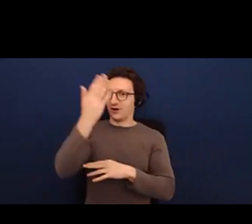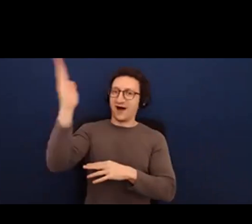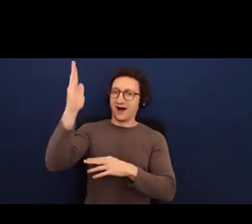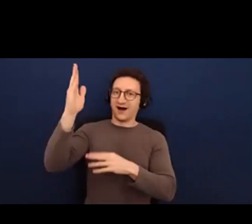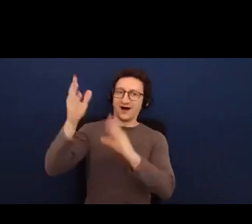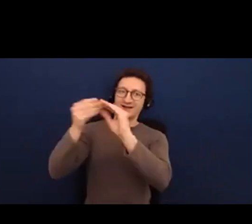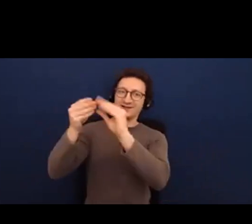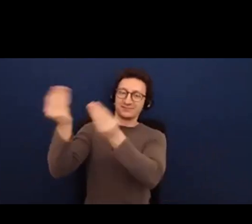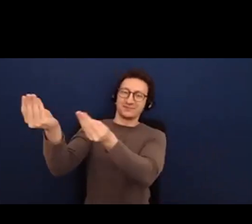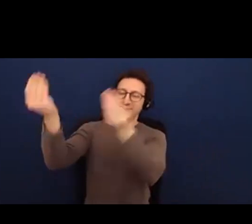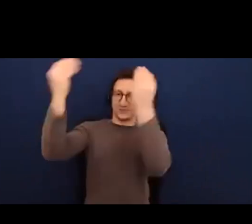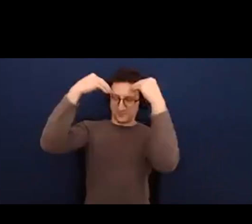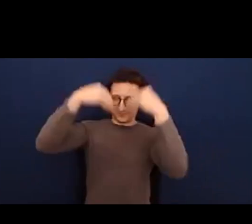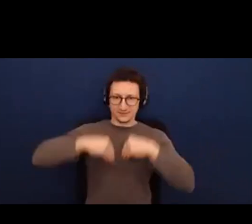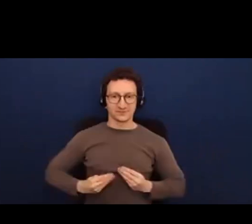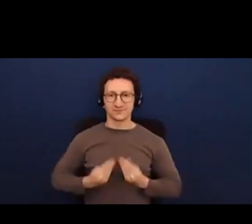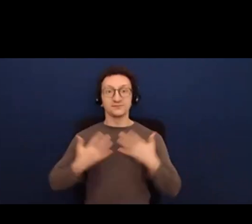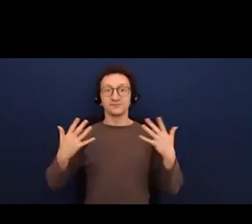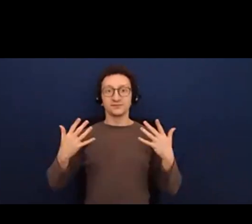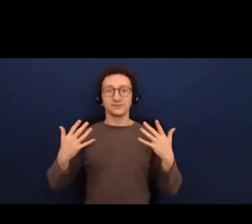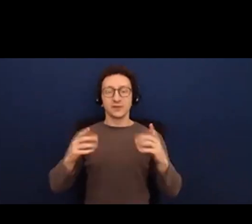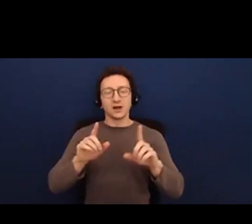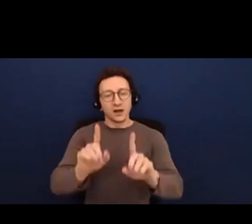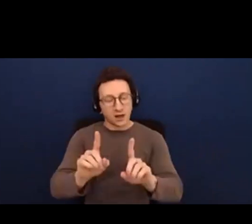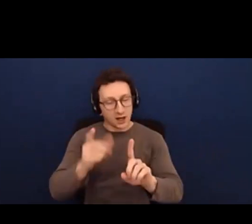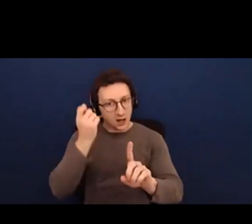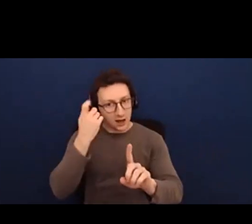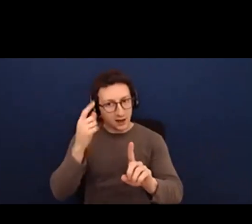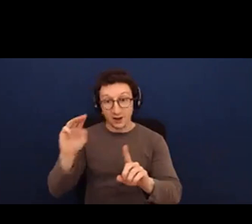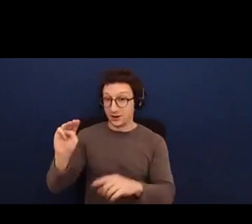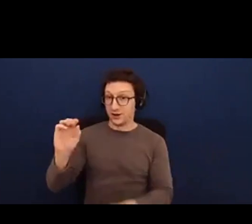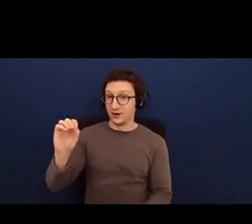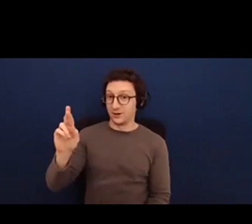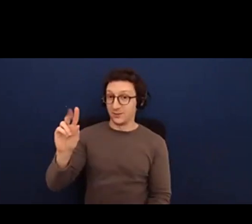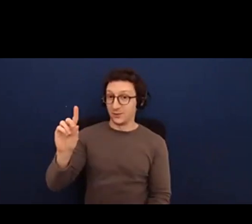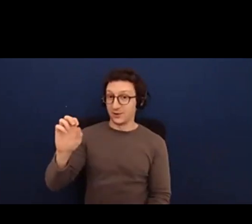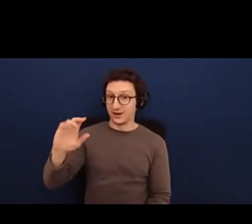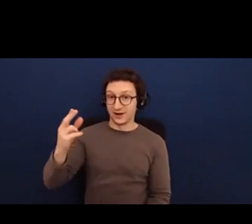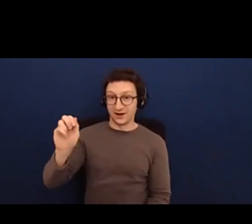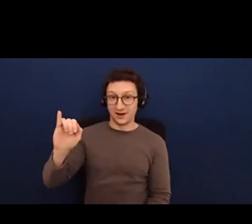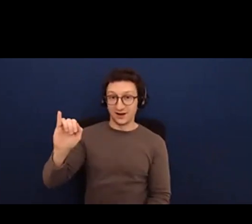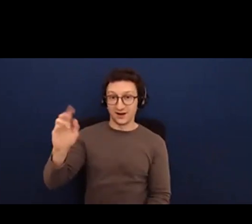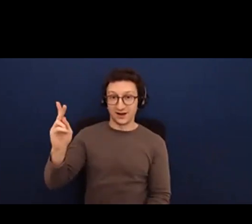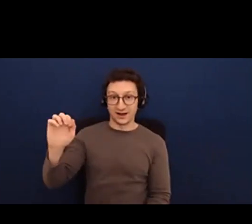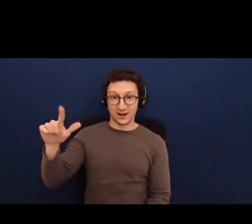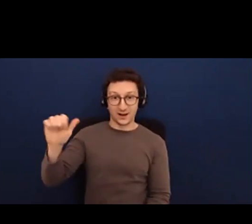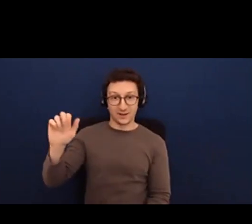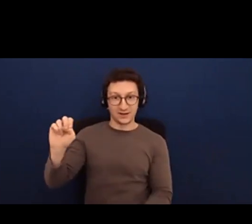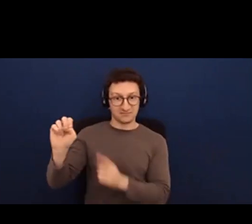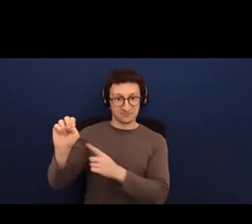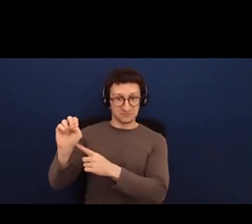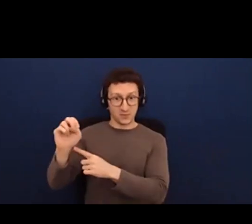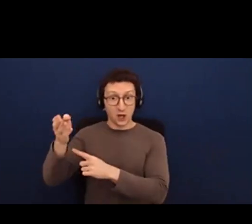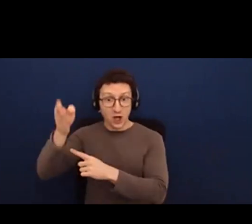that Mordecai Kaplan is God or Mordecai Kaplan is a prophet, but I have